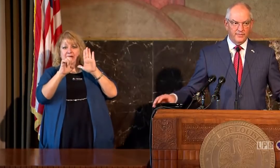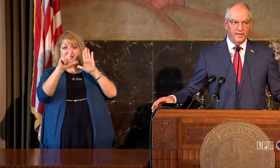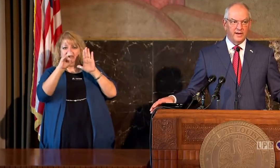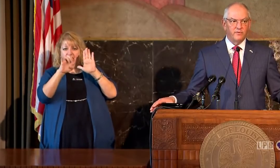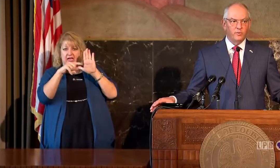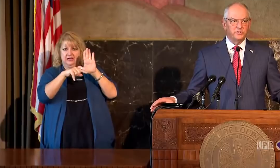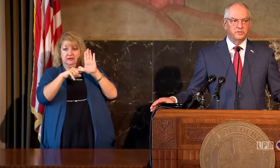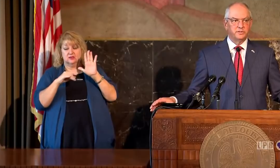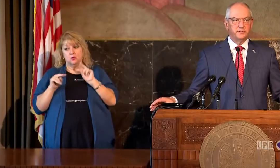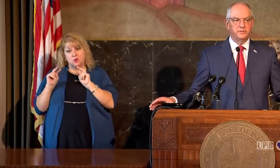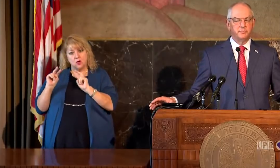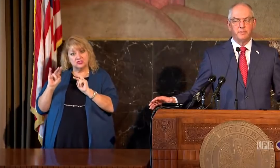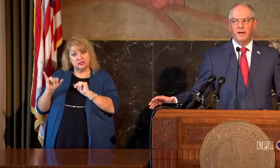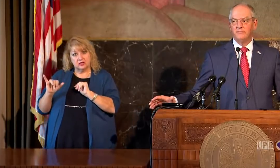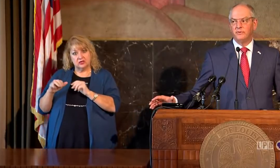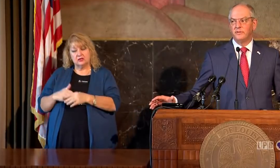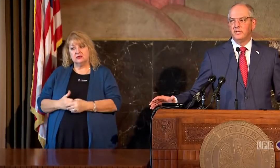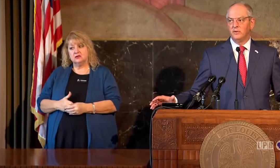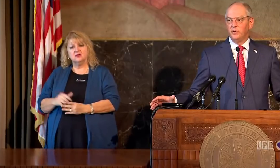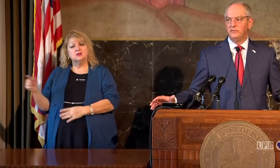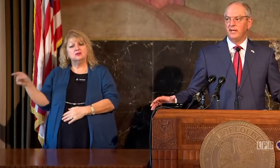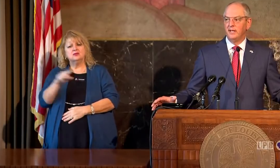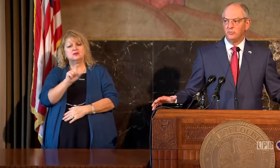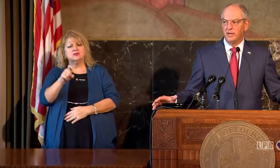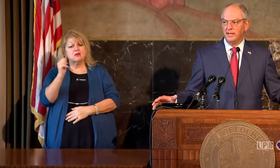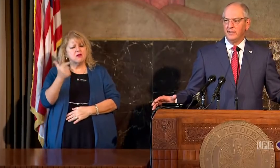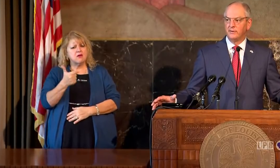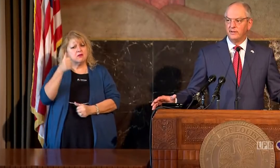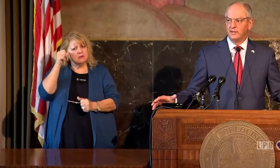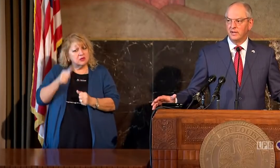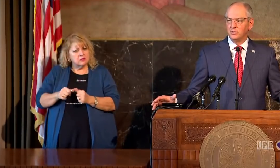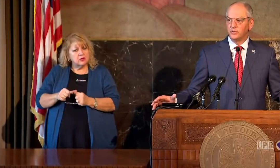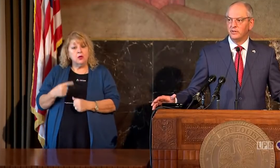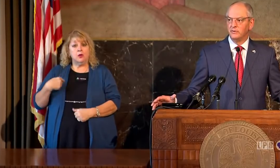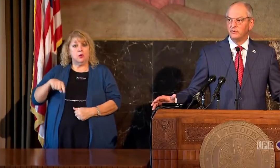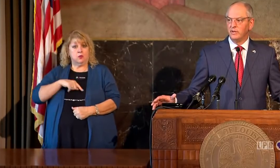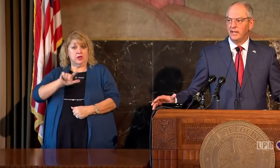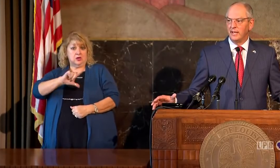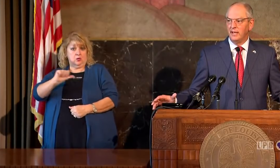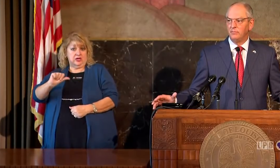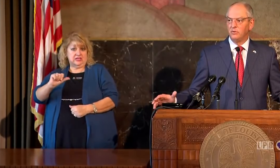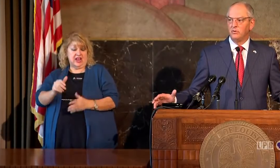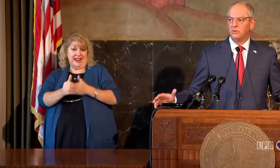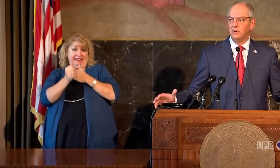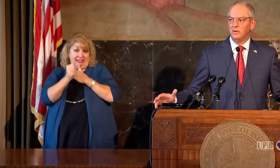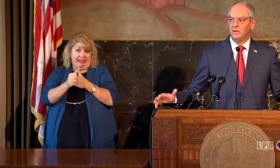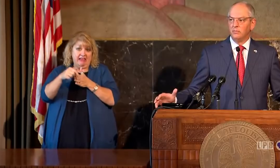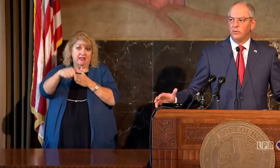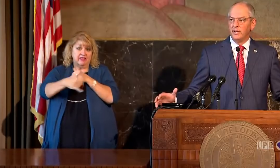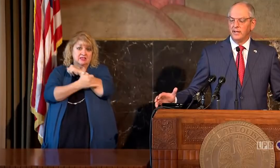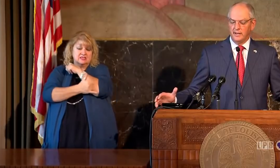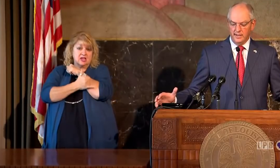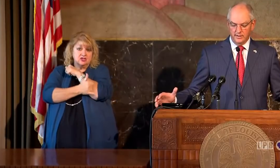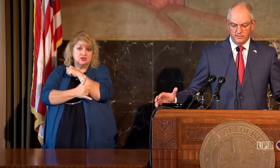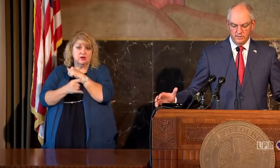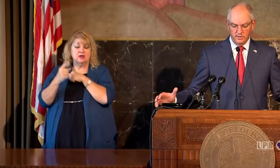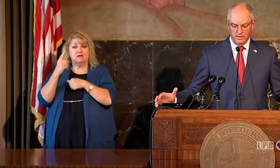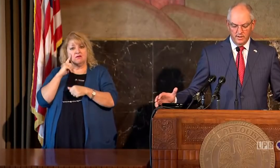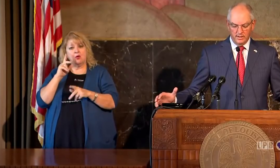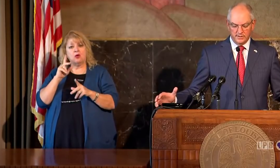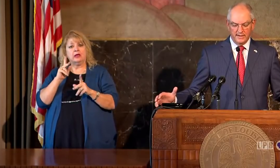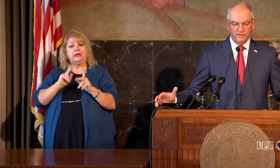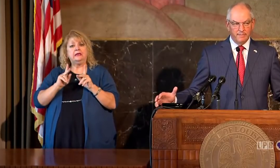And I think everyone should be mindful that Louisiana has been a leader in the country when it came to bringing